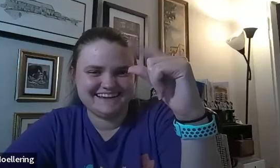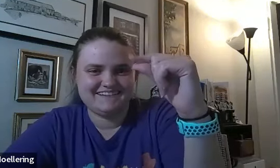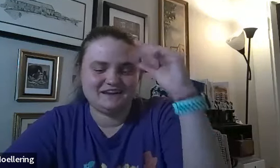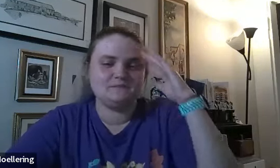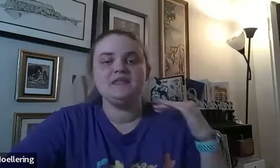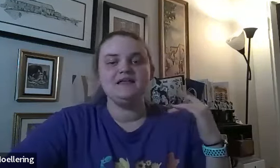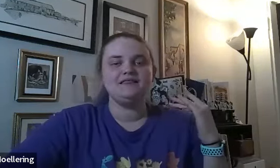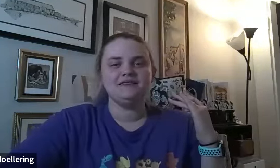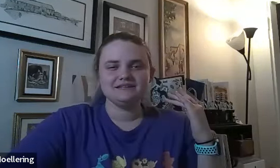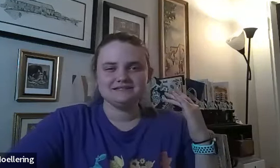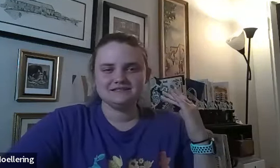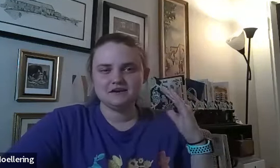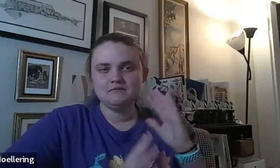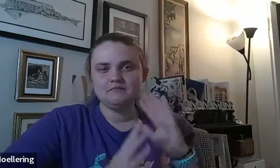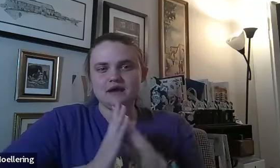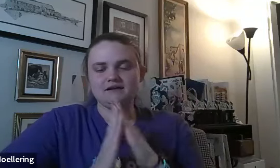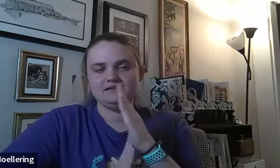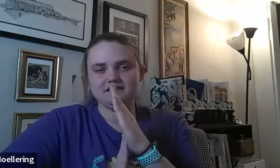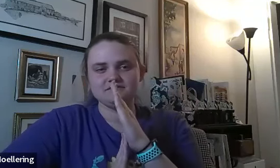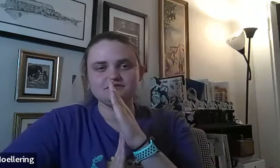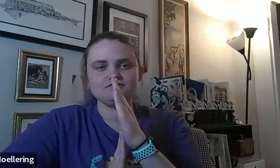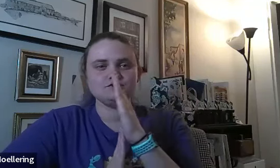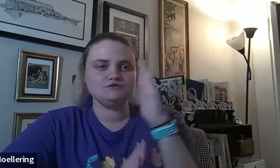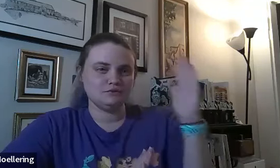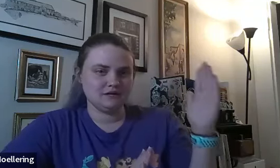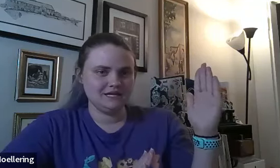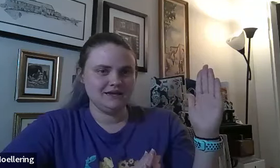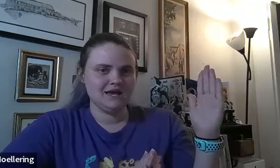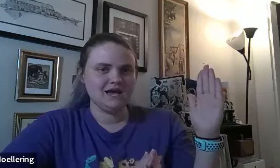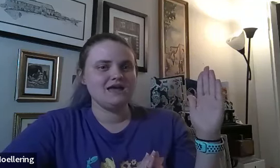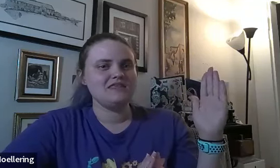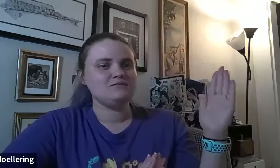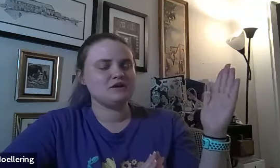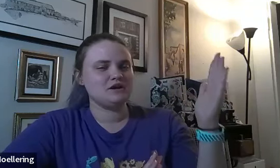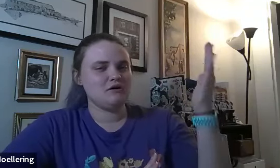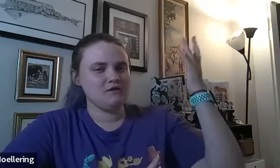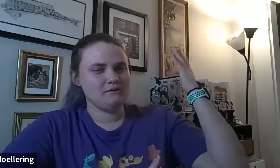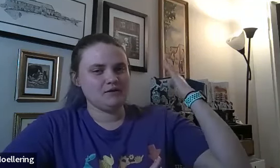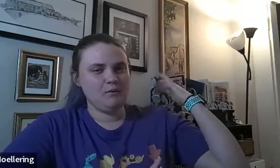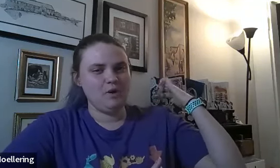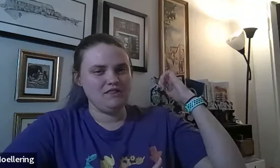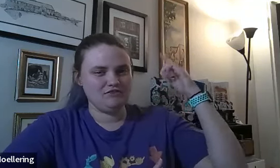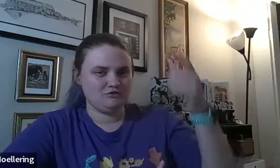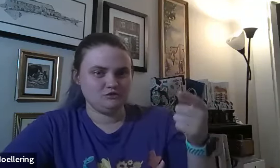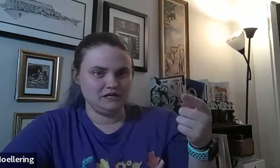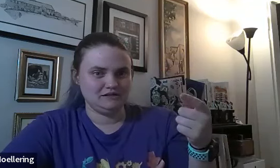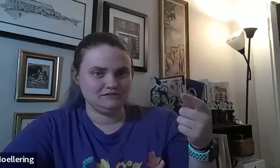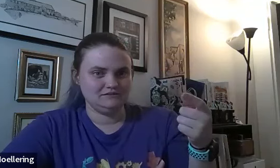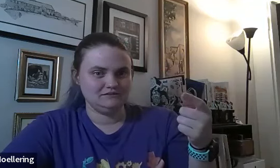All right, let's go back 11 through 20. And then we're going to go all the way back 1 through 20.